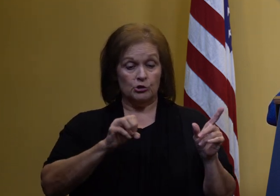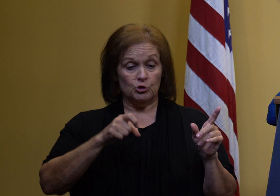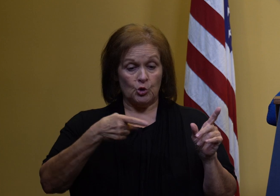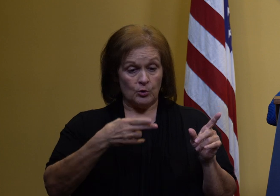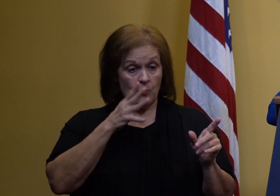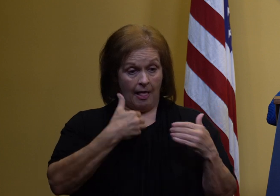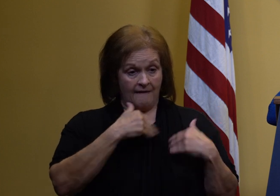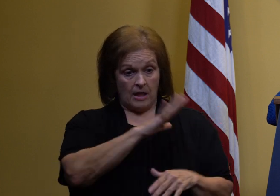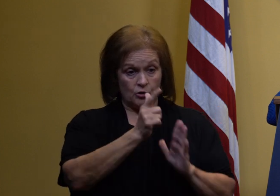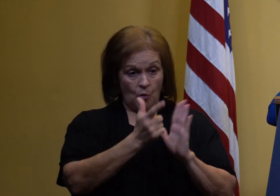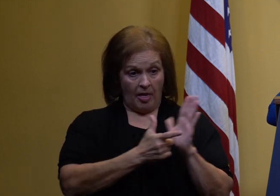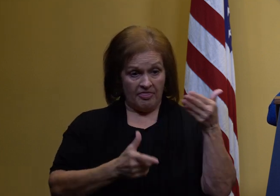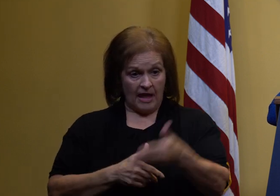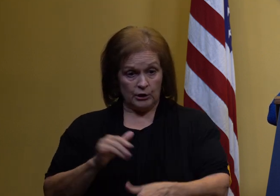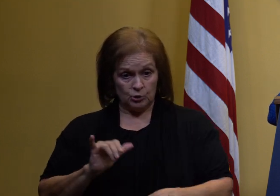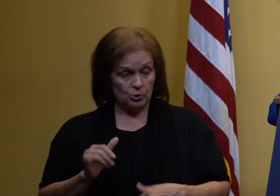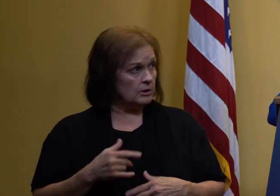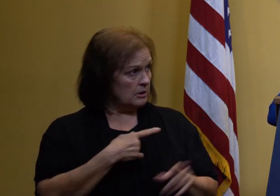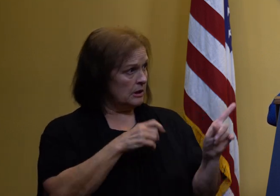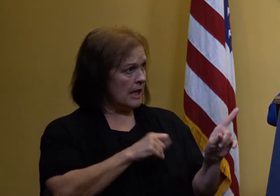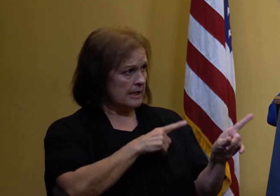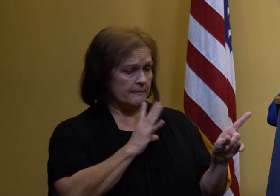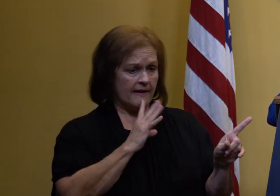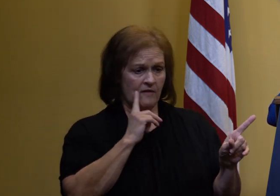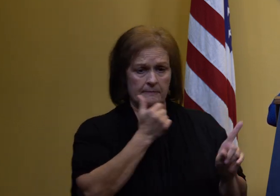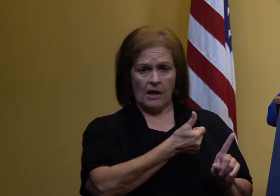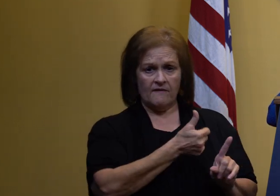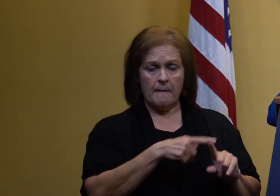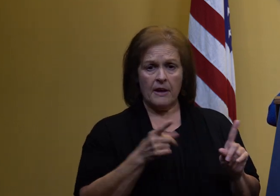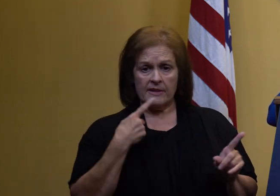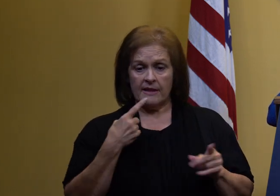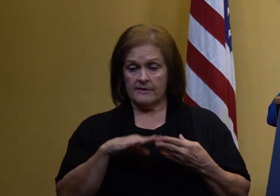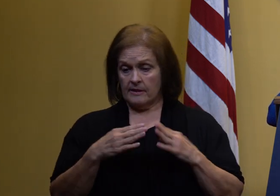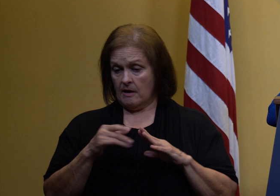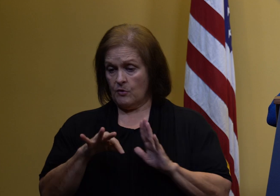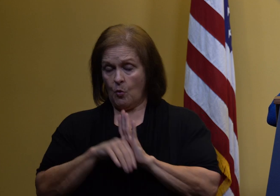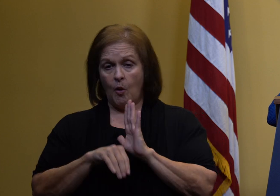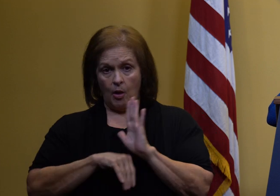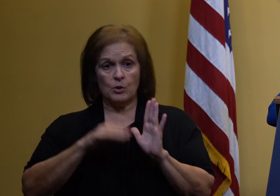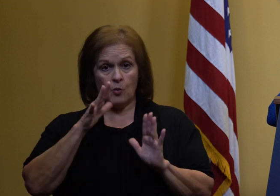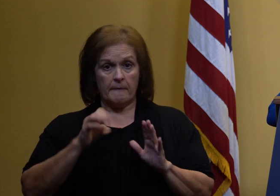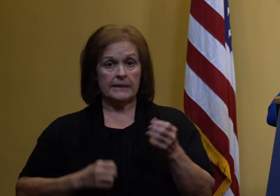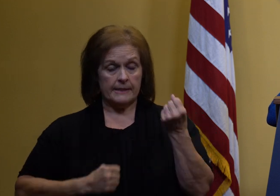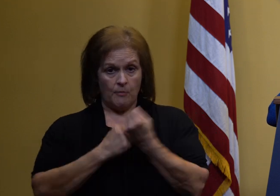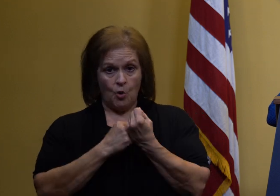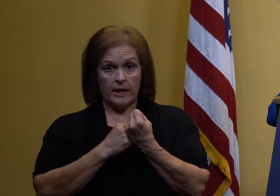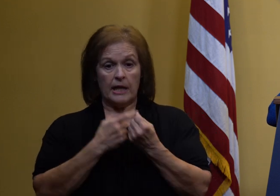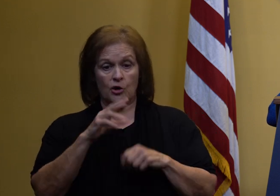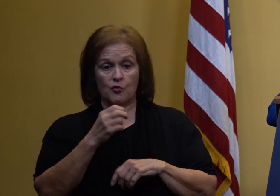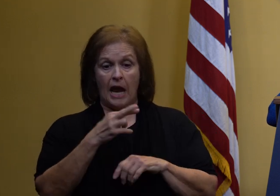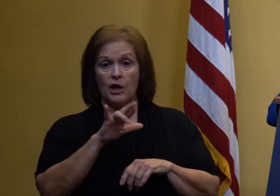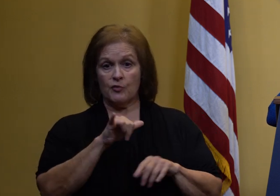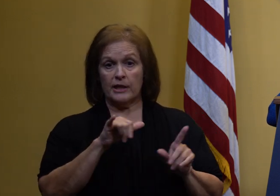attorney there? He can speak for himself, but what I will say is that the city of New Orleans will be supporting